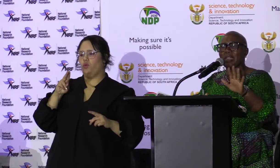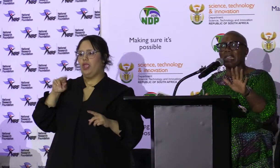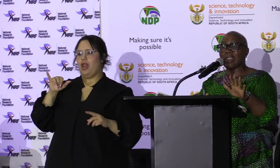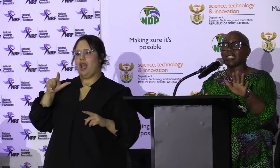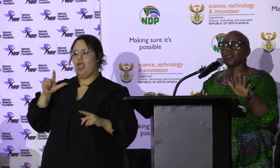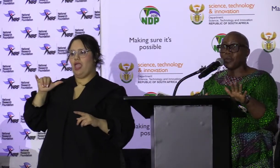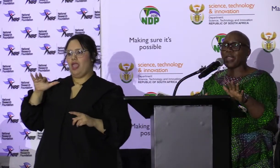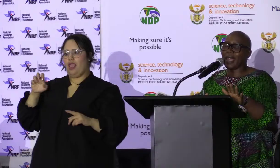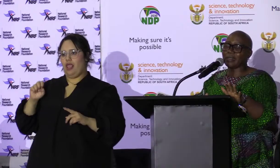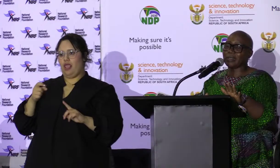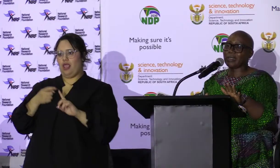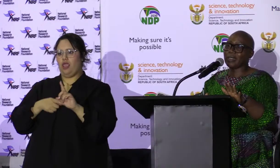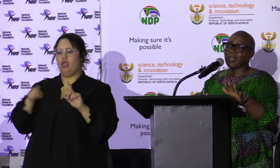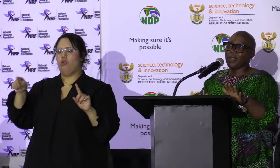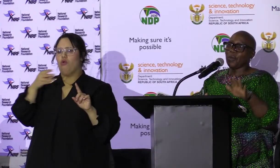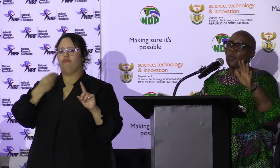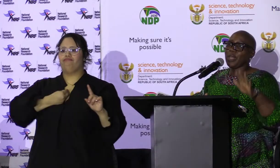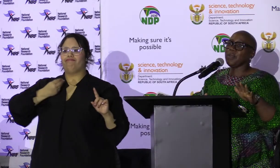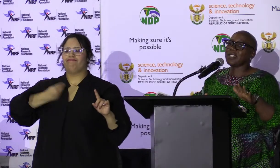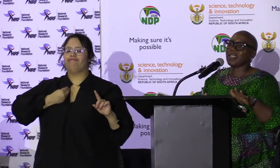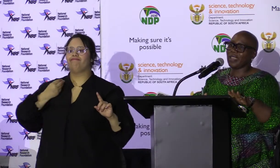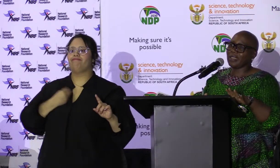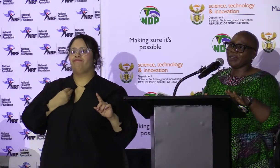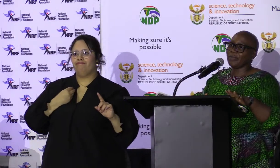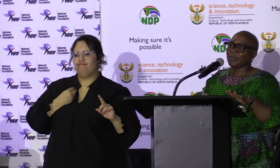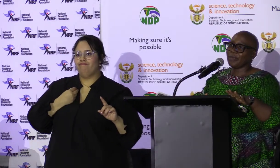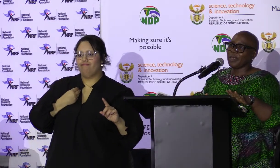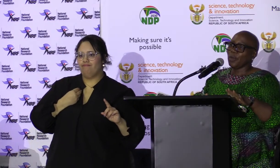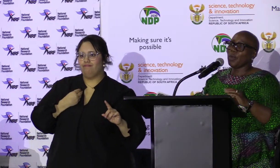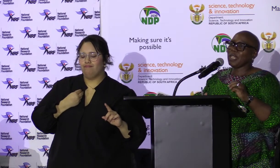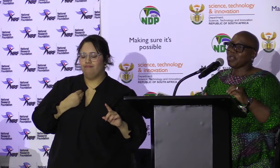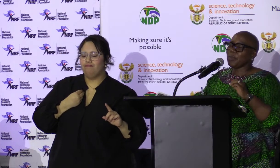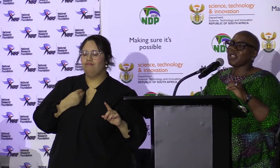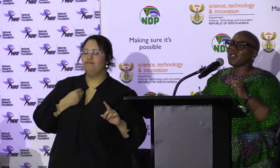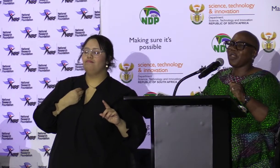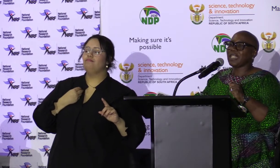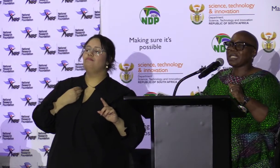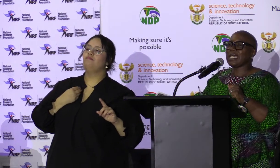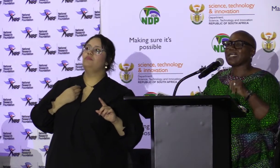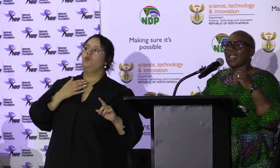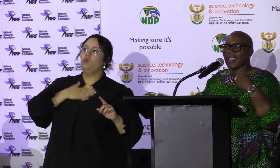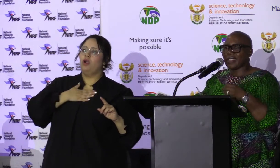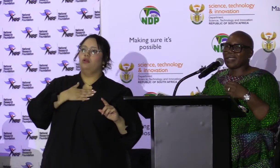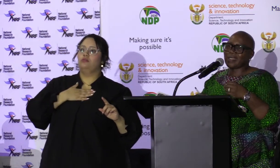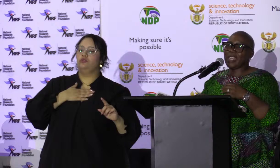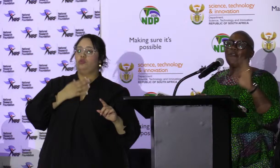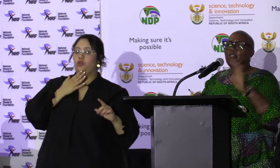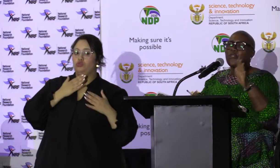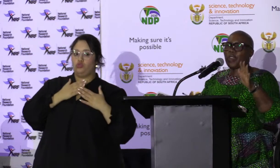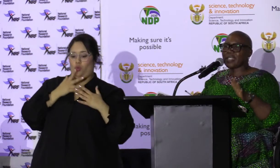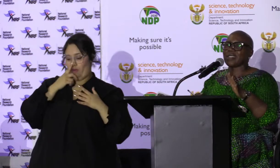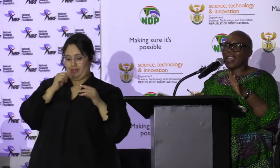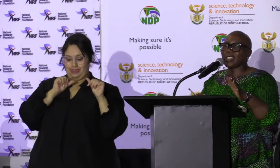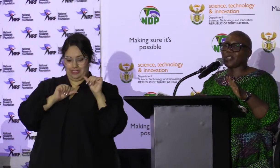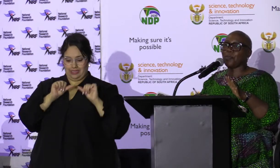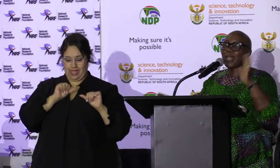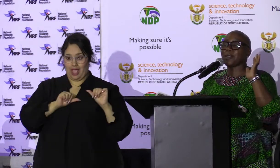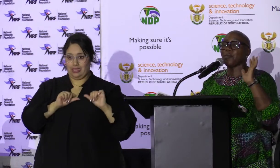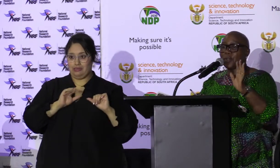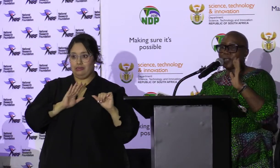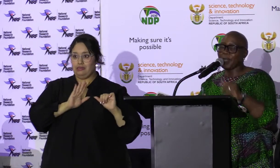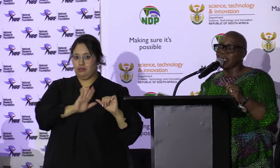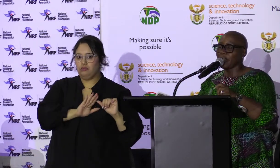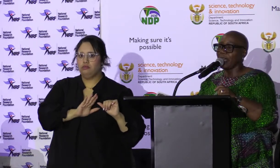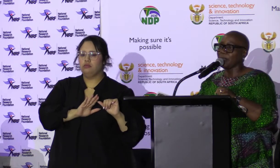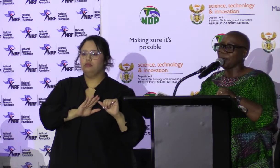Itumele, nginibabonile, they're so young. When we say we want to make sure that science, imfundo as such,